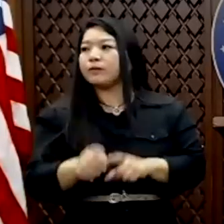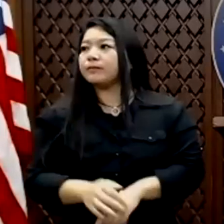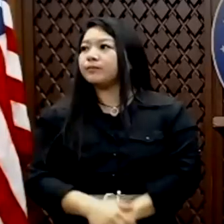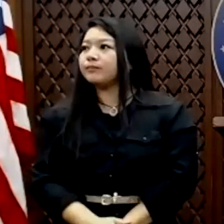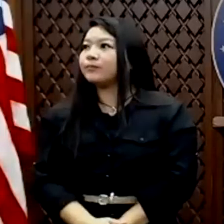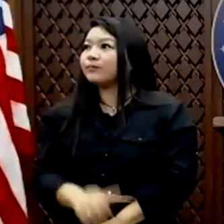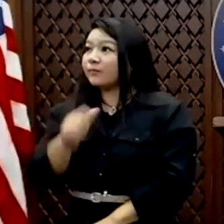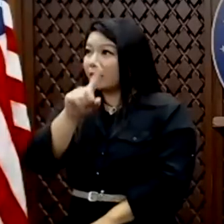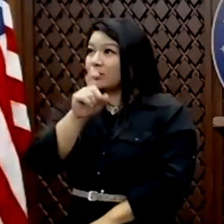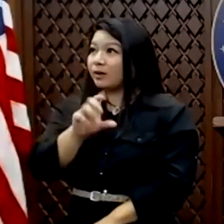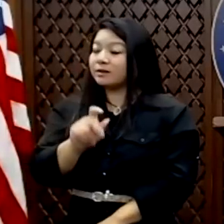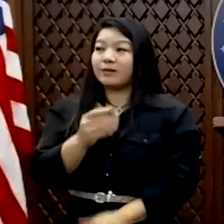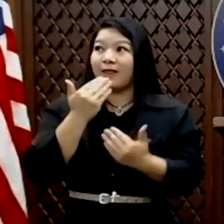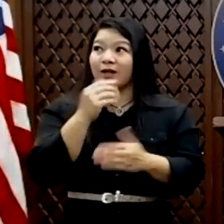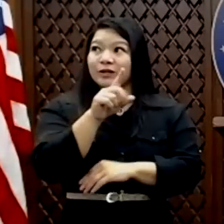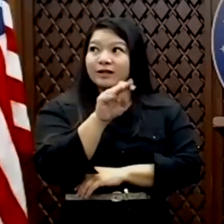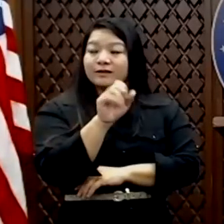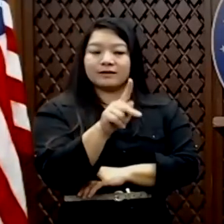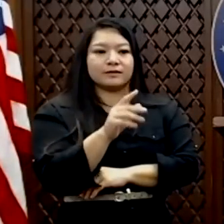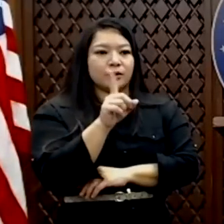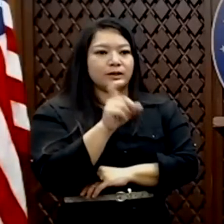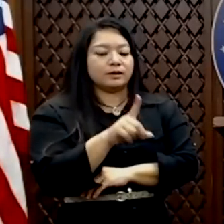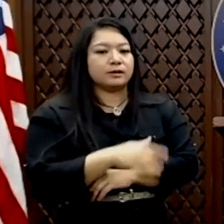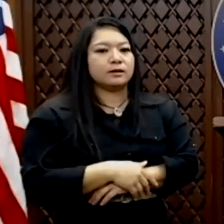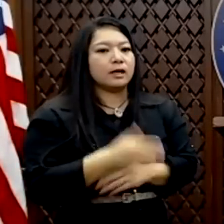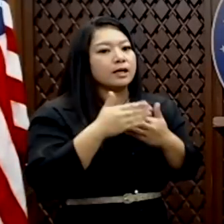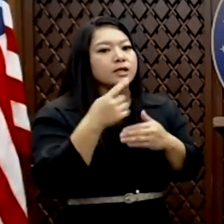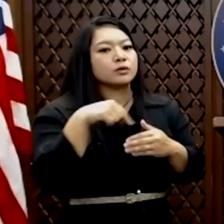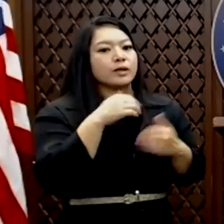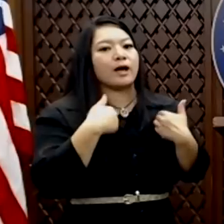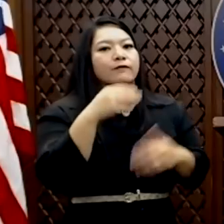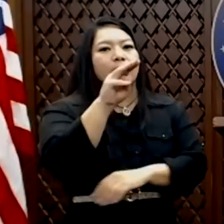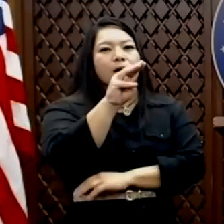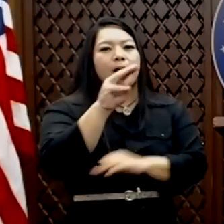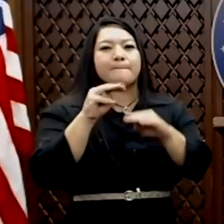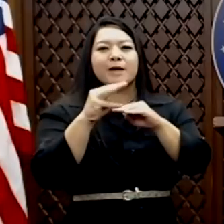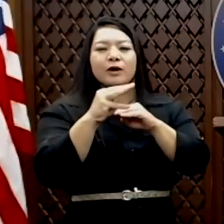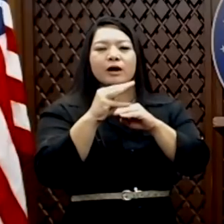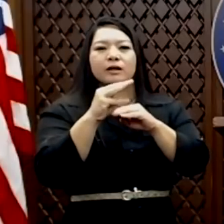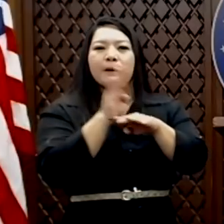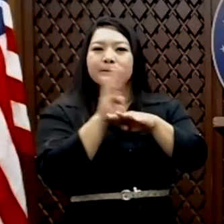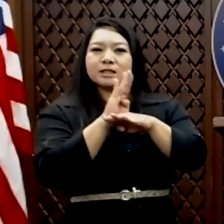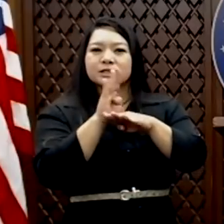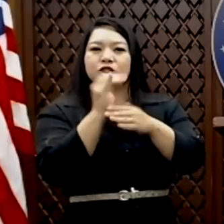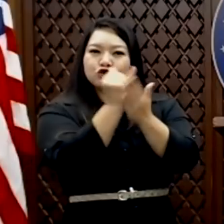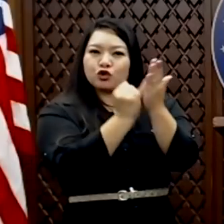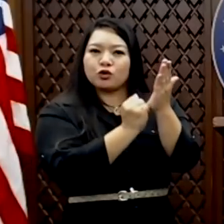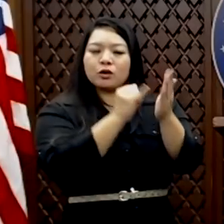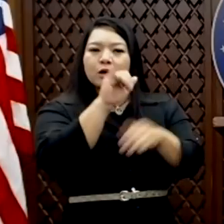Okay, any other questions? Thank you, Nick. Next, we have the Mariana's Business Journal. Wayne